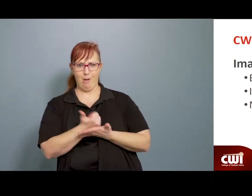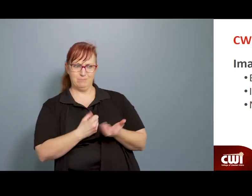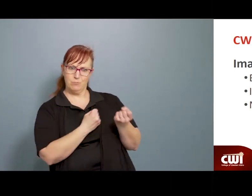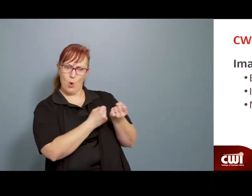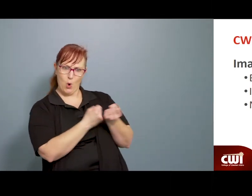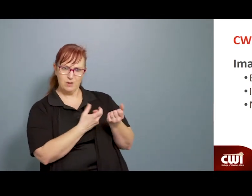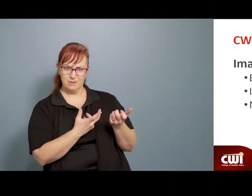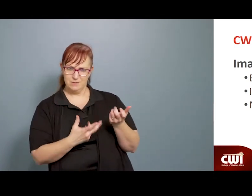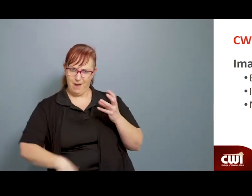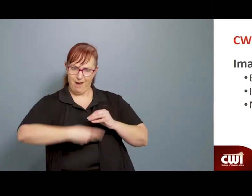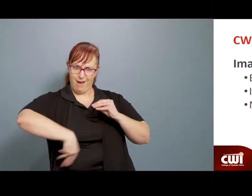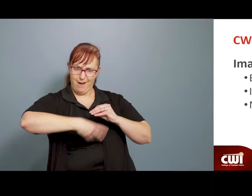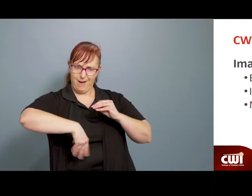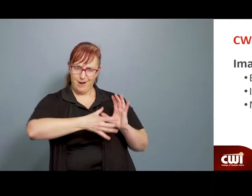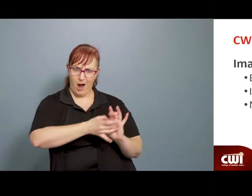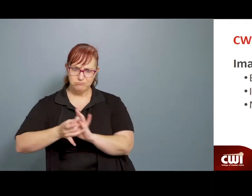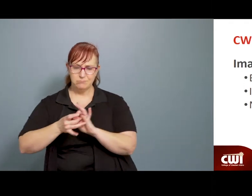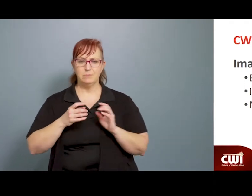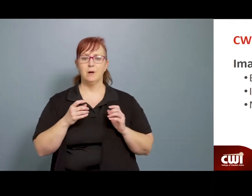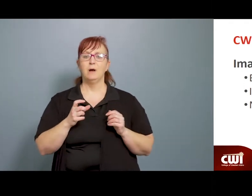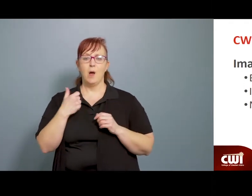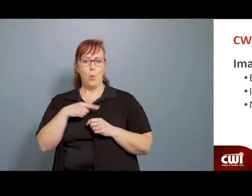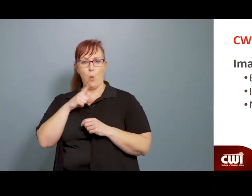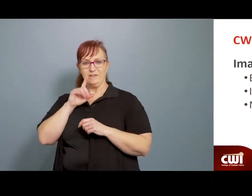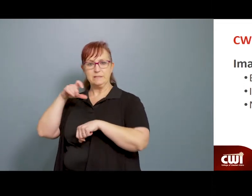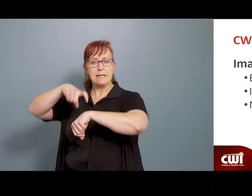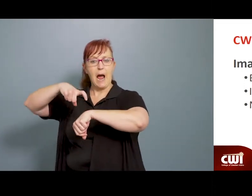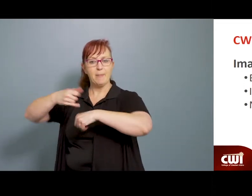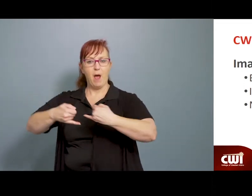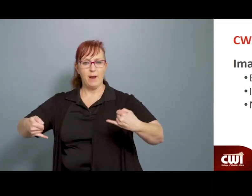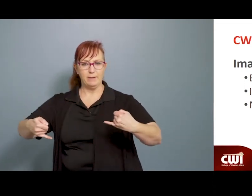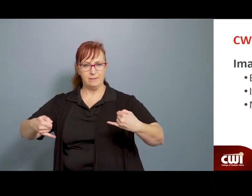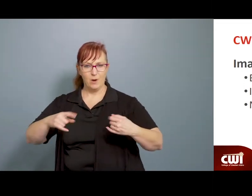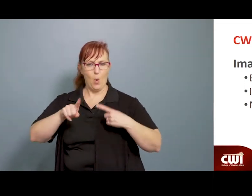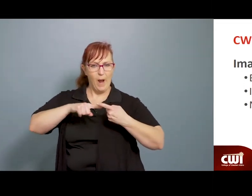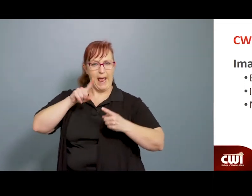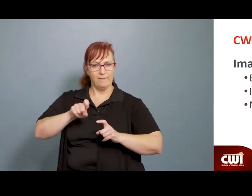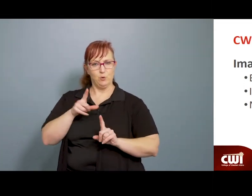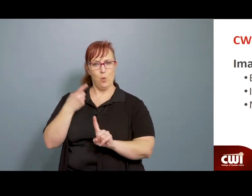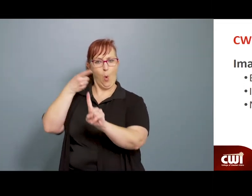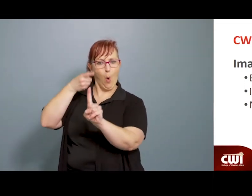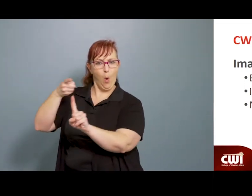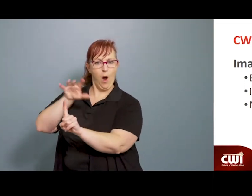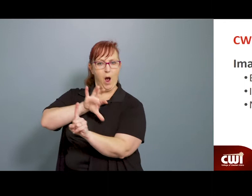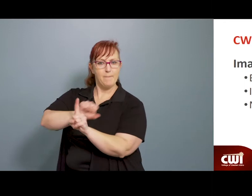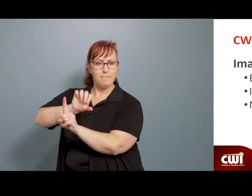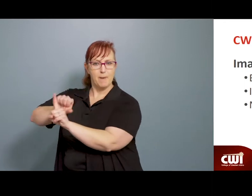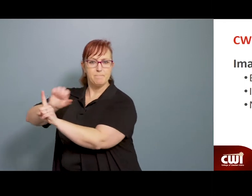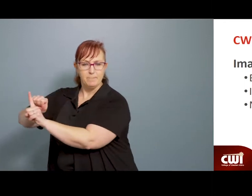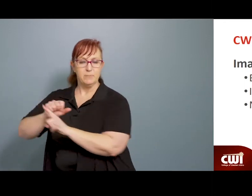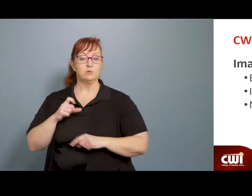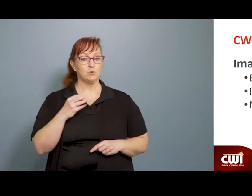things accomplished. So if a student goes to our website, they look at a program, they immediately know if they're from out of state, that